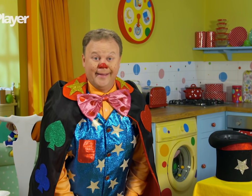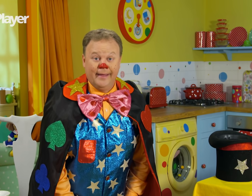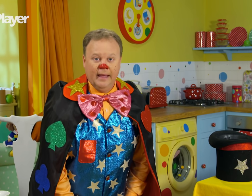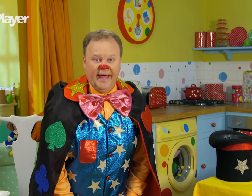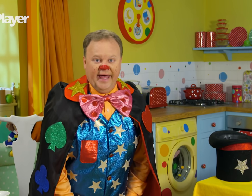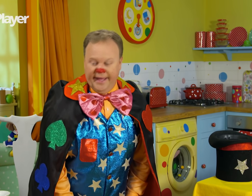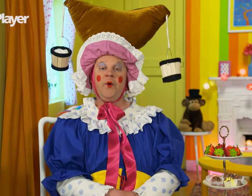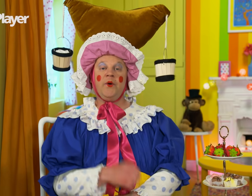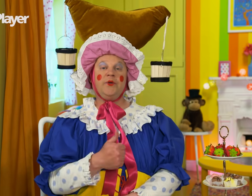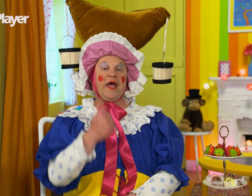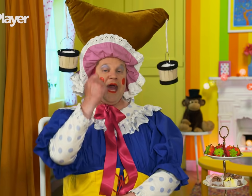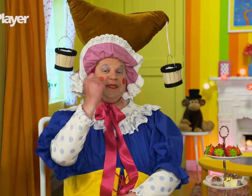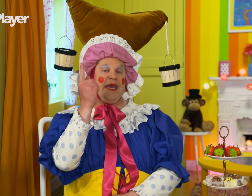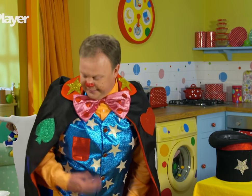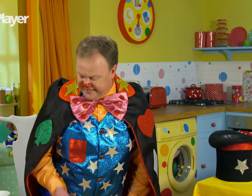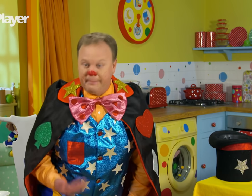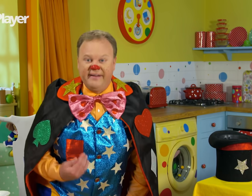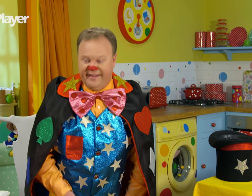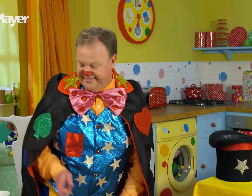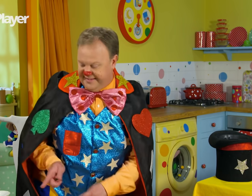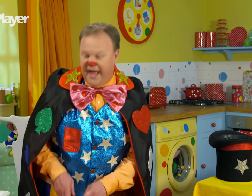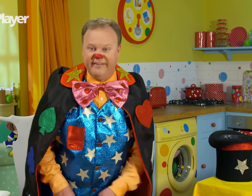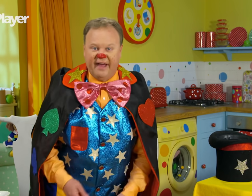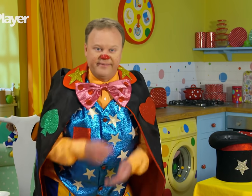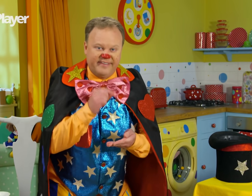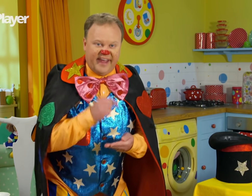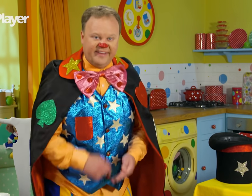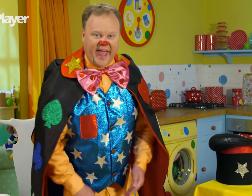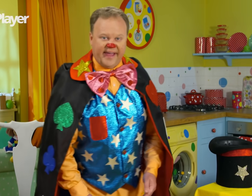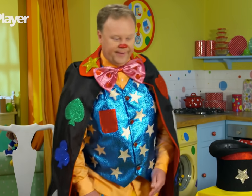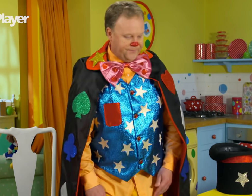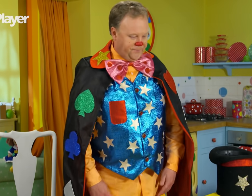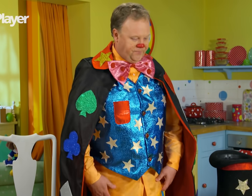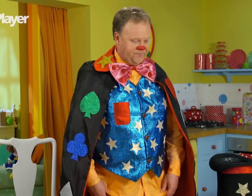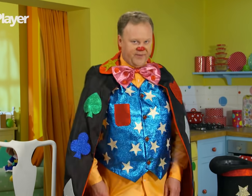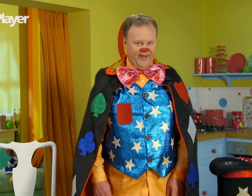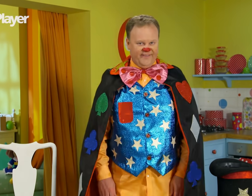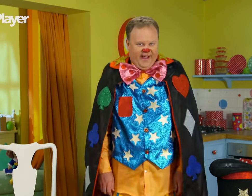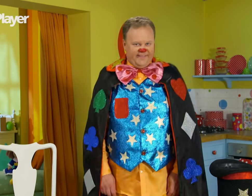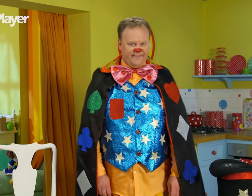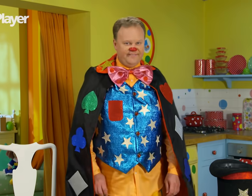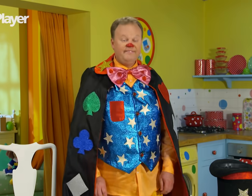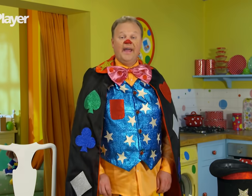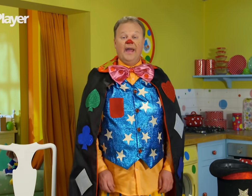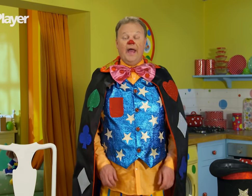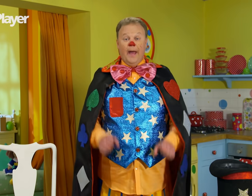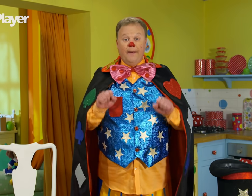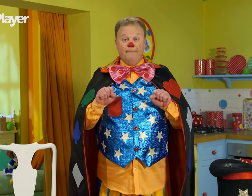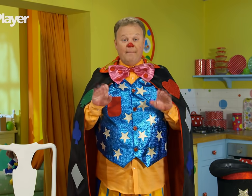trick? Good idea. You better sit down and have some tea and cake. All right.